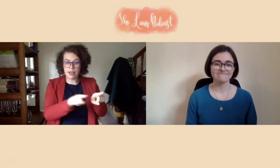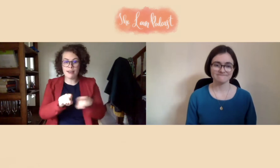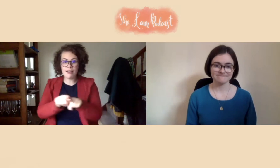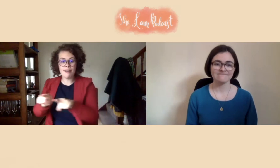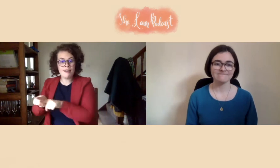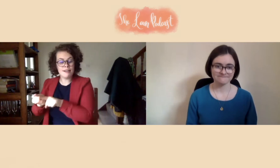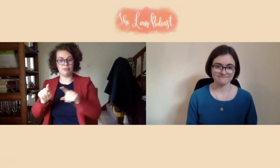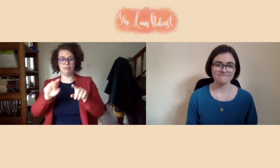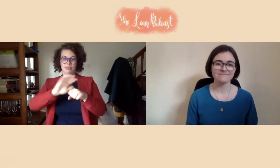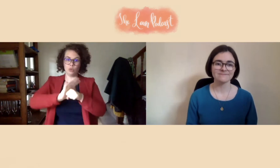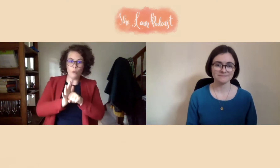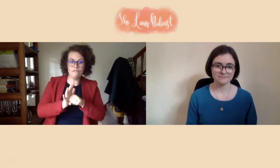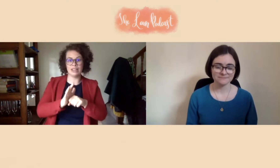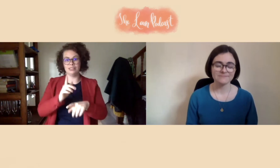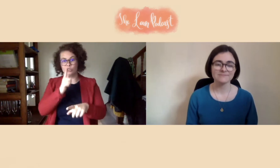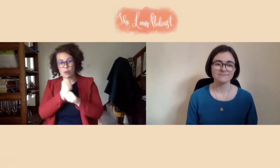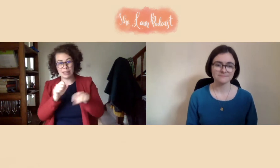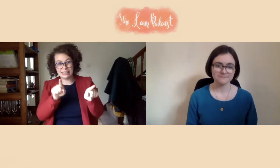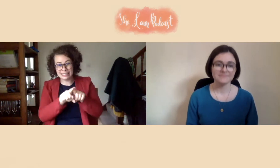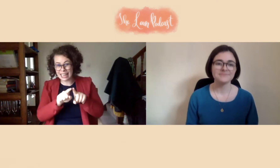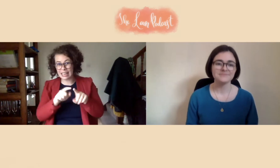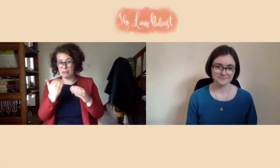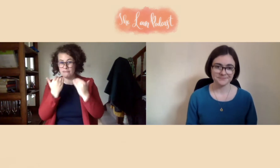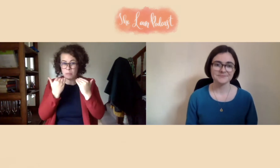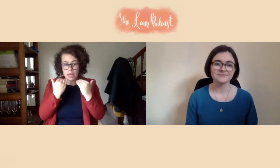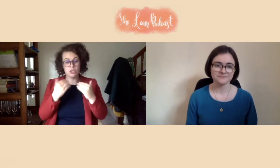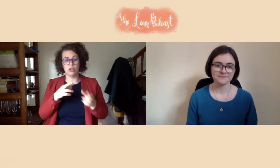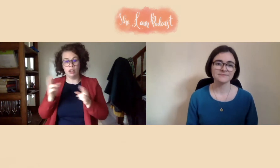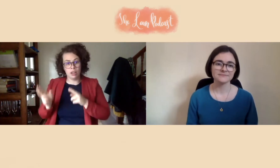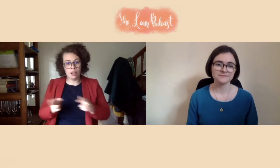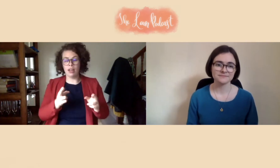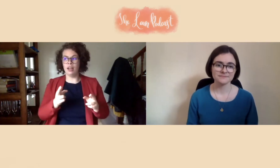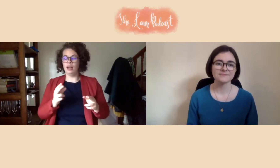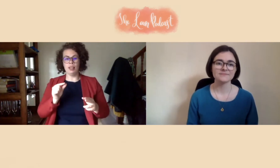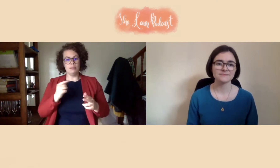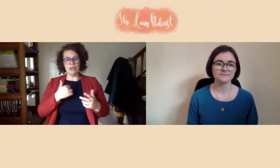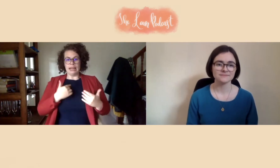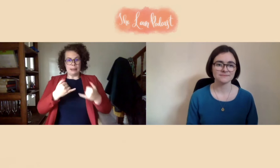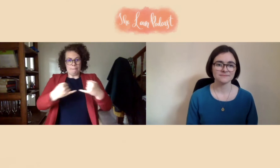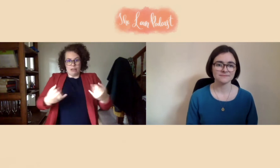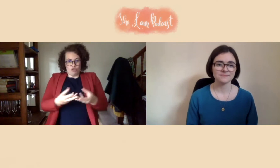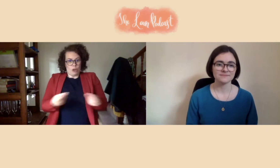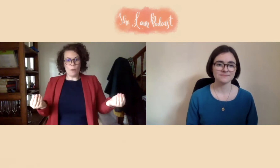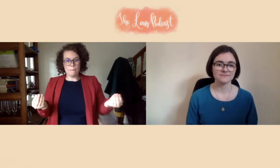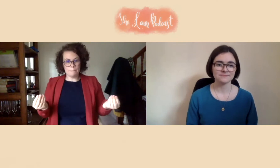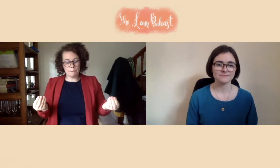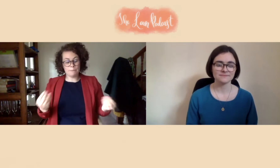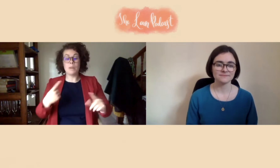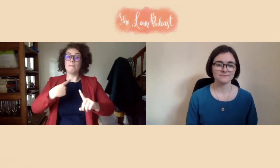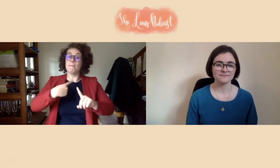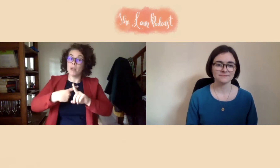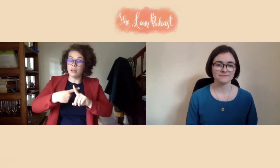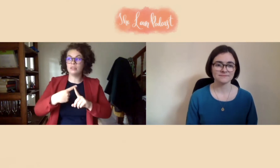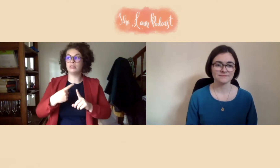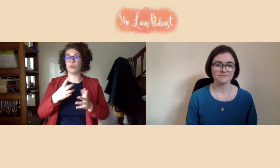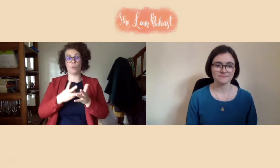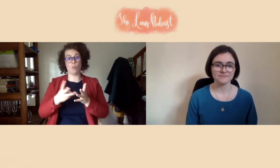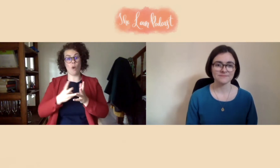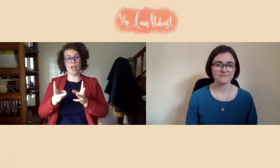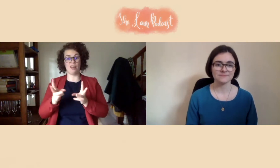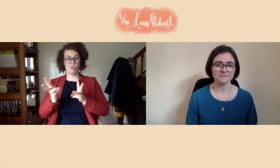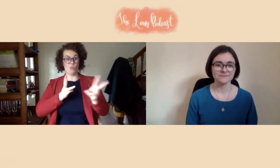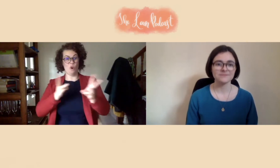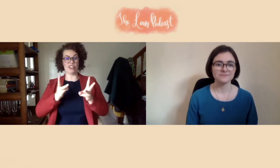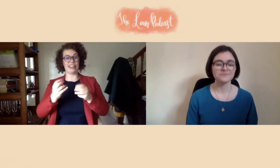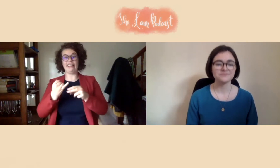that space as well. So the boundaries in that respect when it's everywhere, and like even in other interpreting work, COVID is always underlying. Like, you